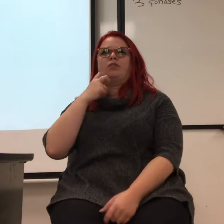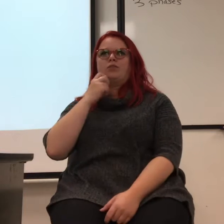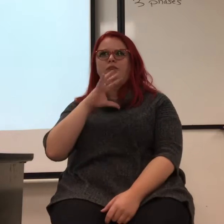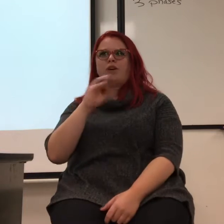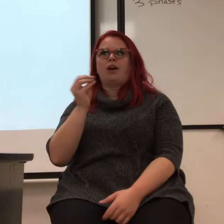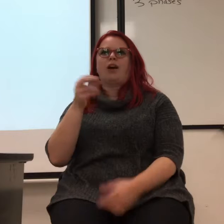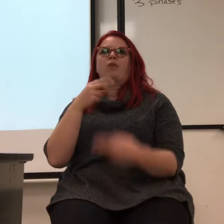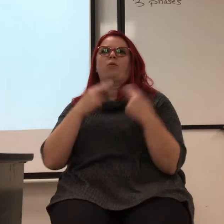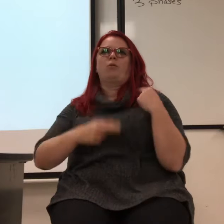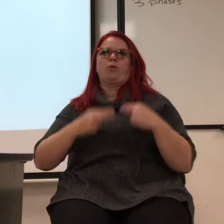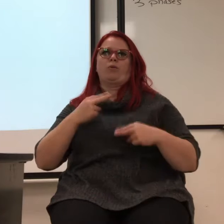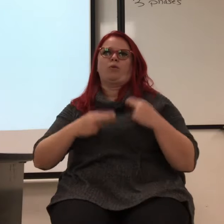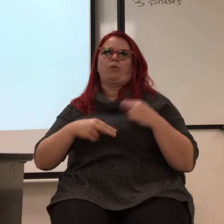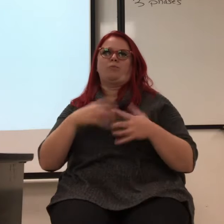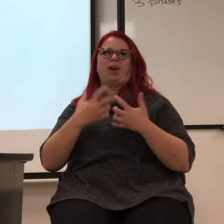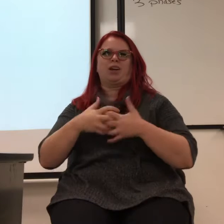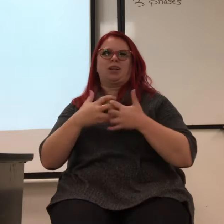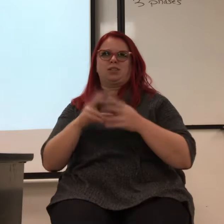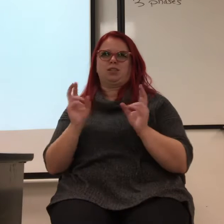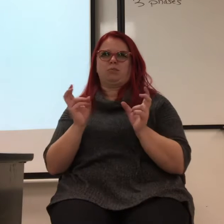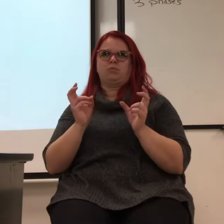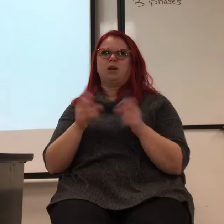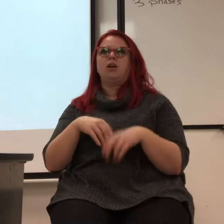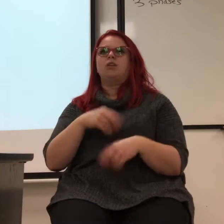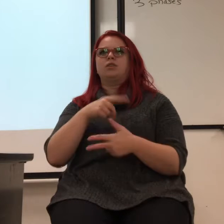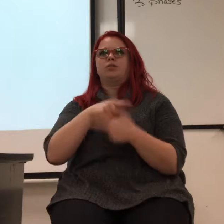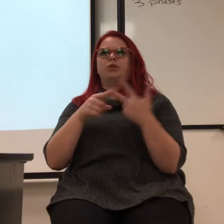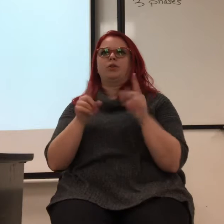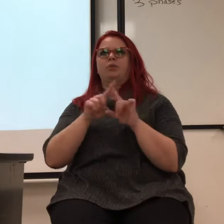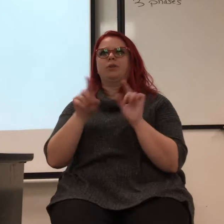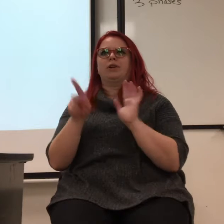the physiology in these 3 phases.